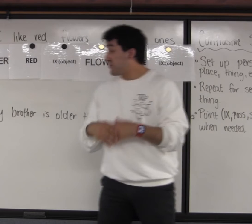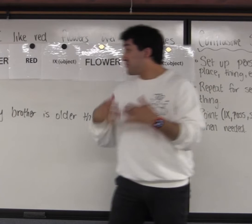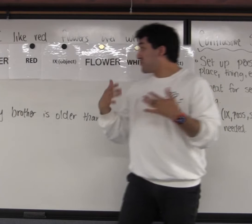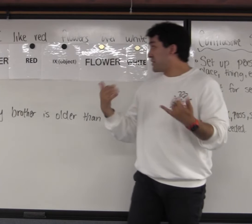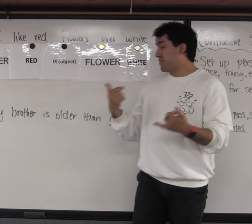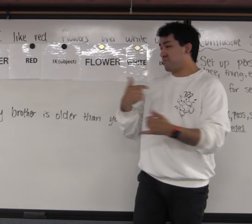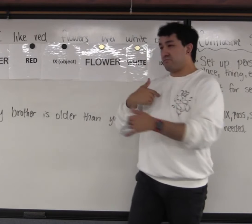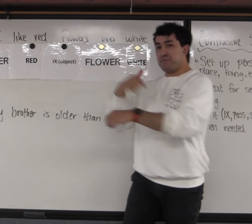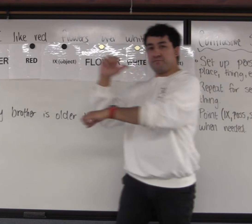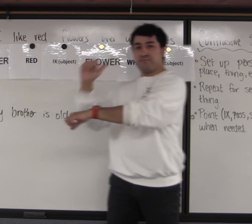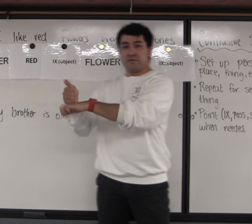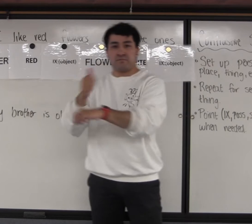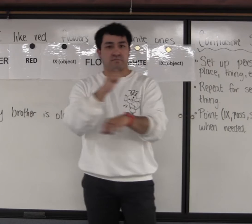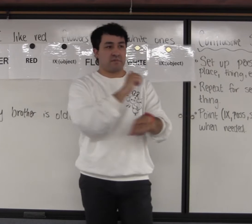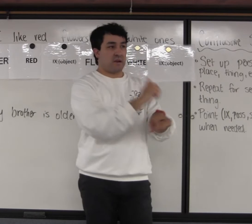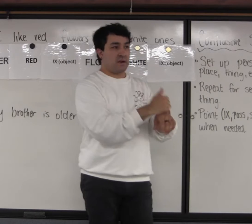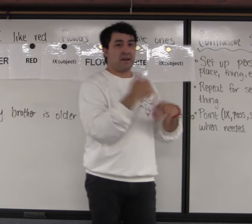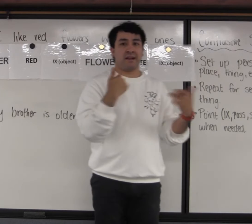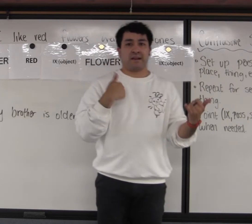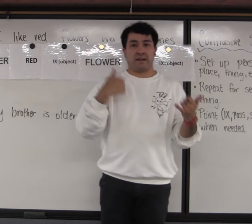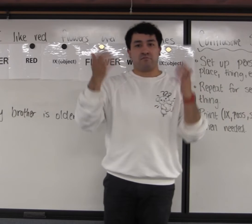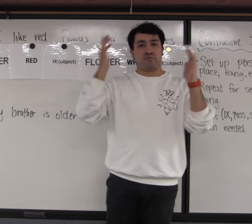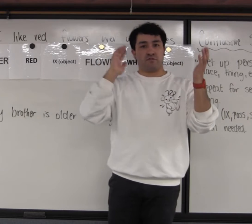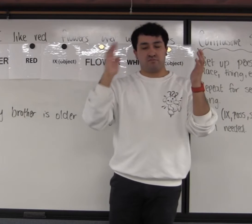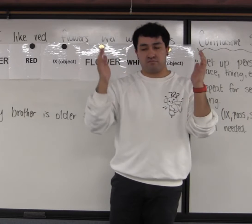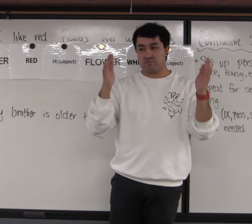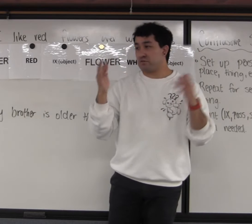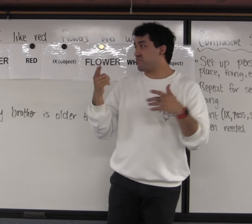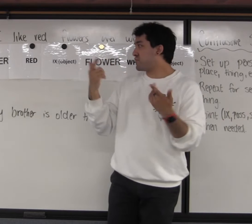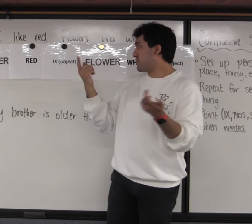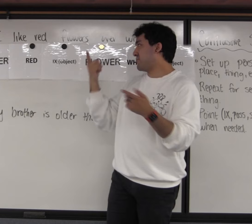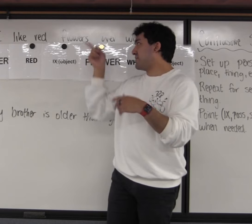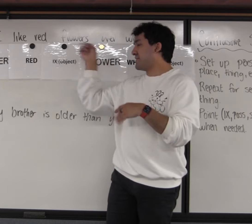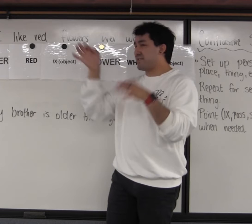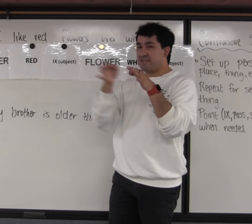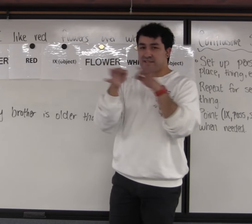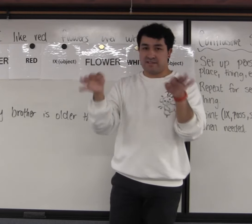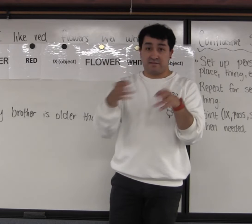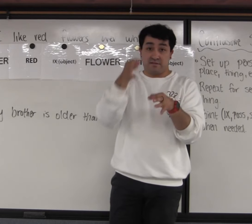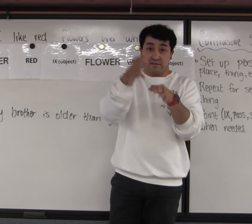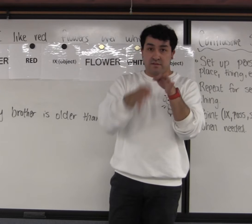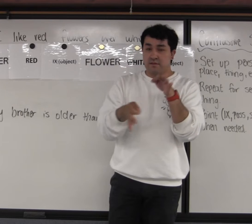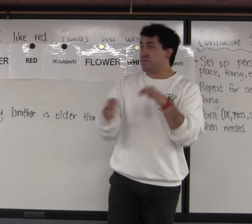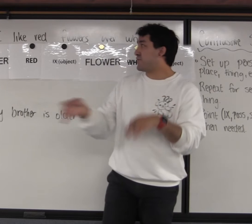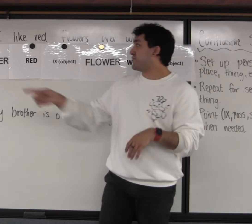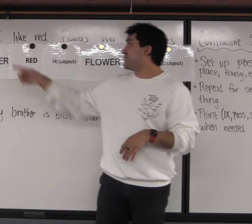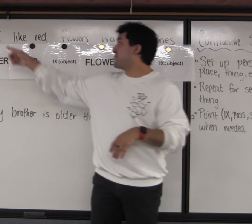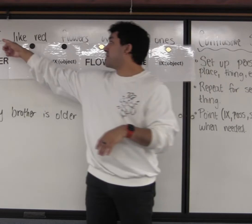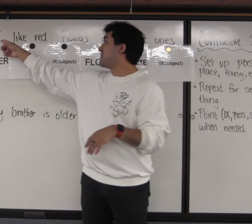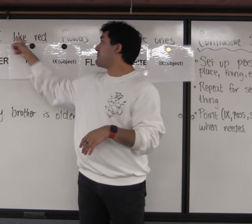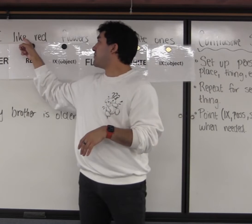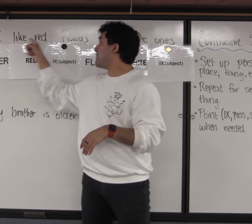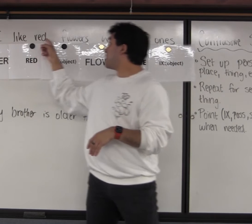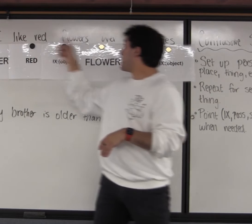ideas. So, long story short, we have those two things set up. We have our two comparisons.